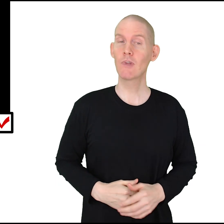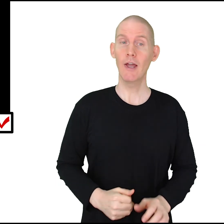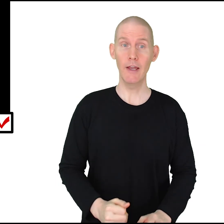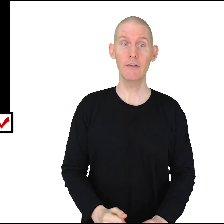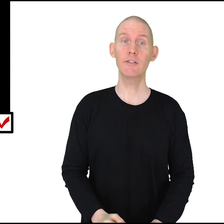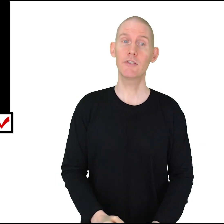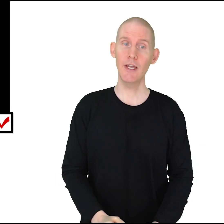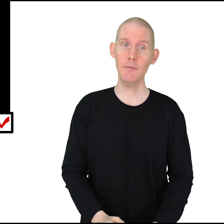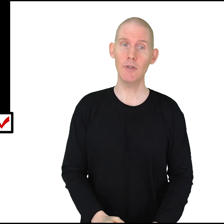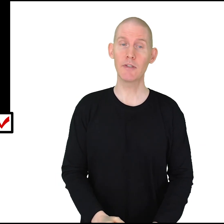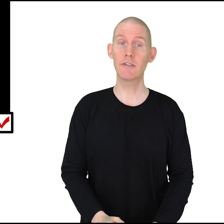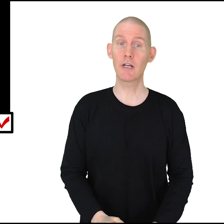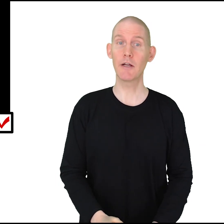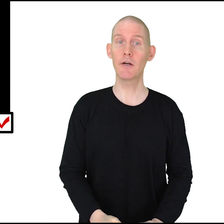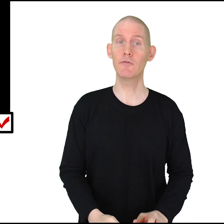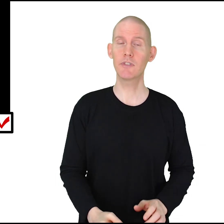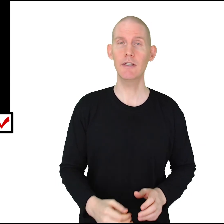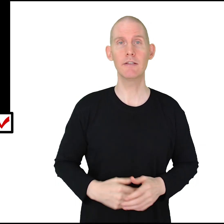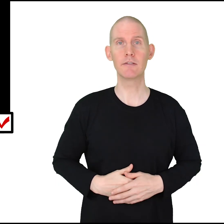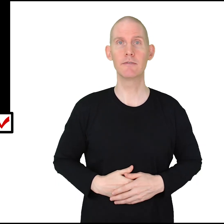And the statement, the declarative sentence.